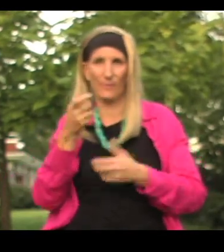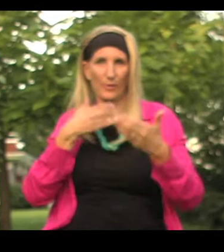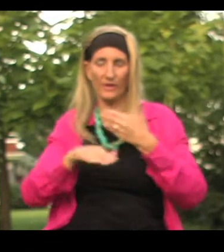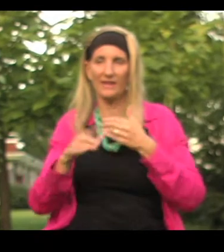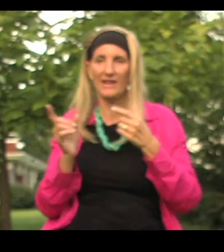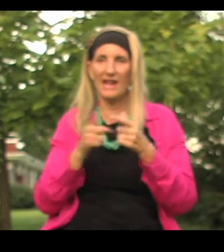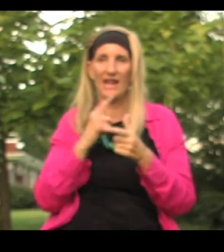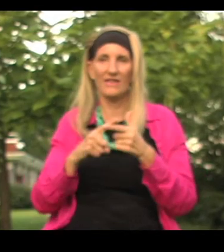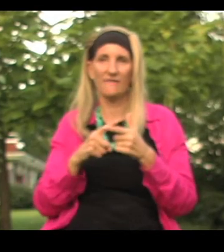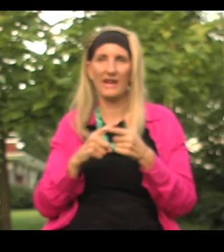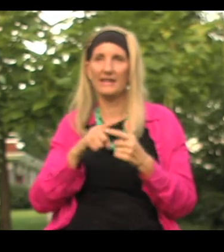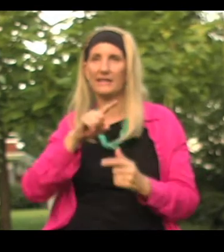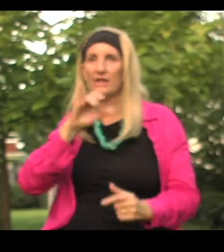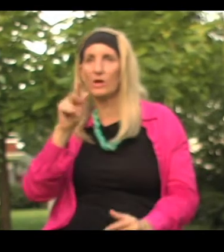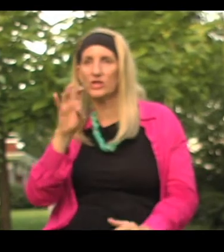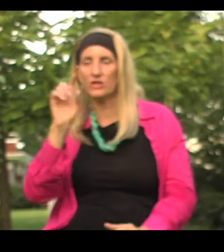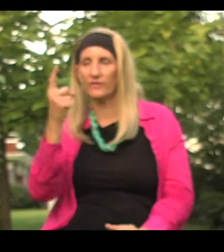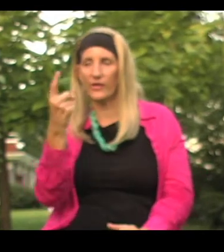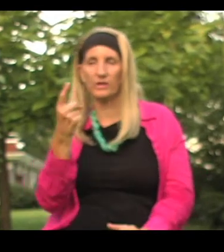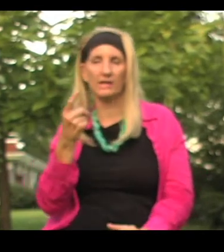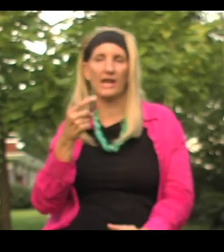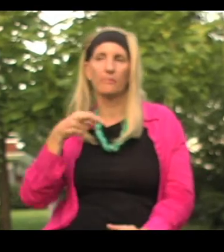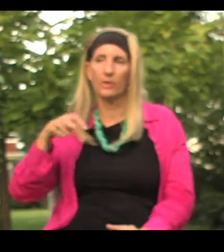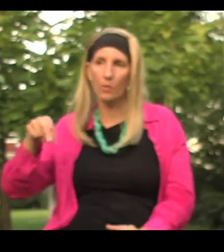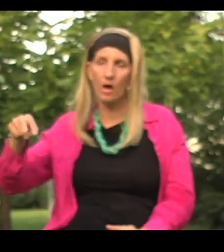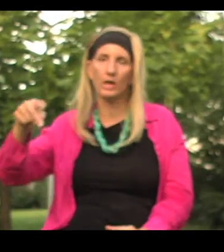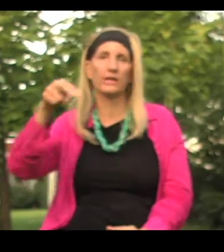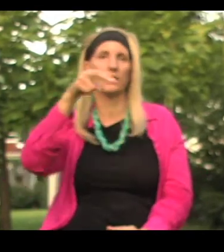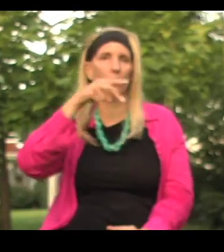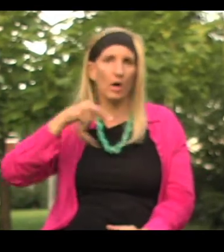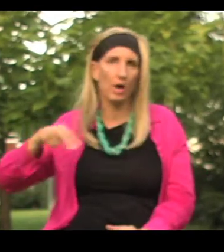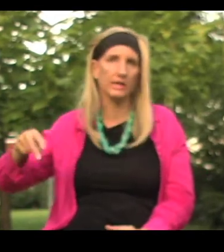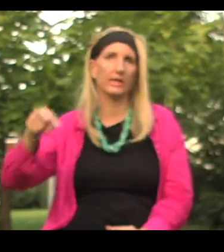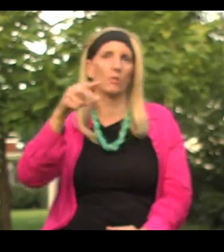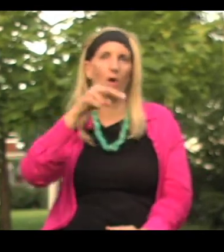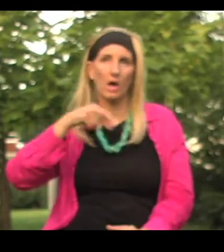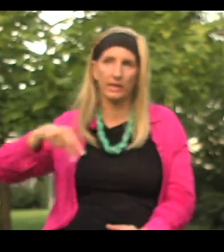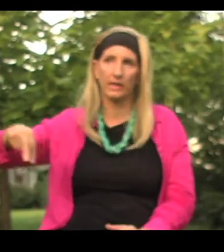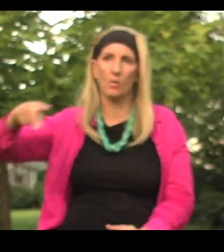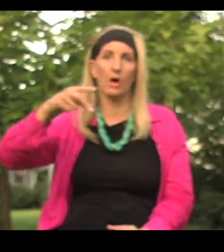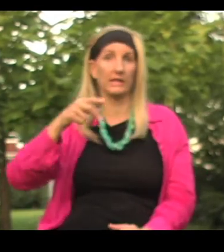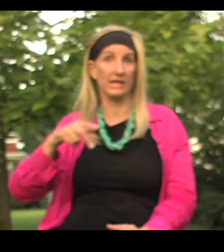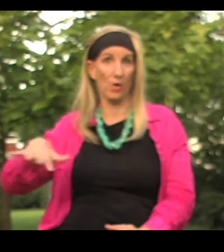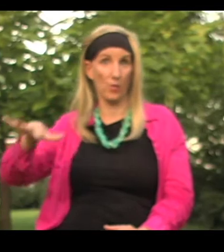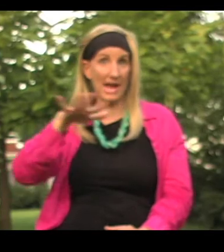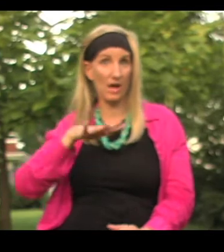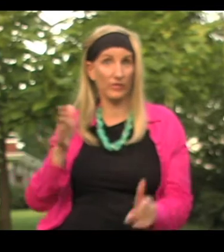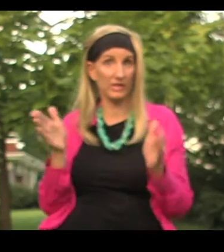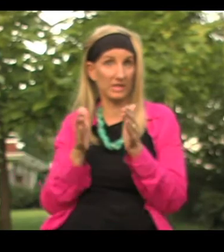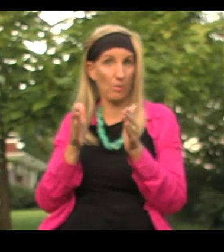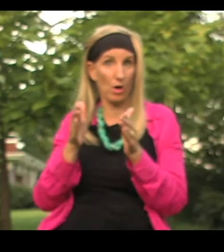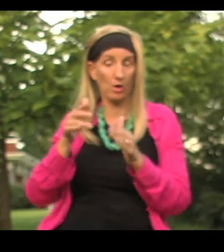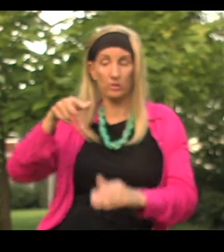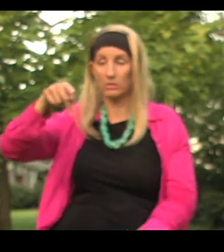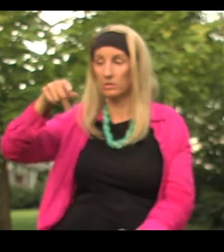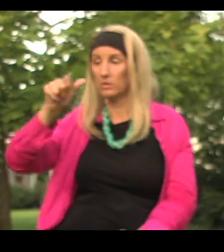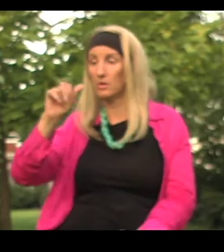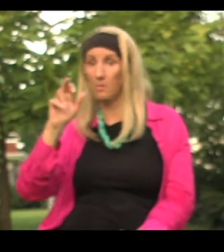born. And then finally on June 1st, I had been walking and walking and walking and walking around this small